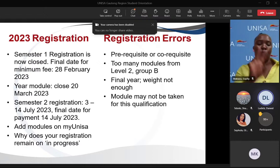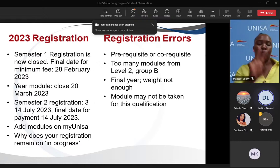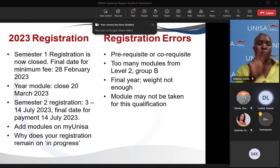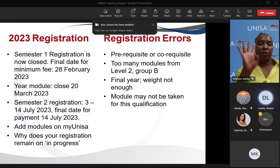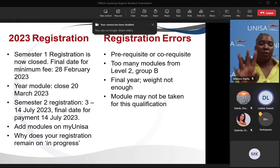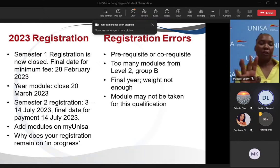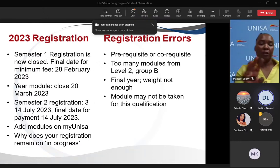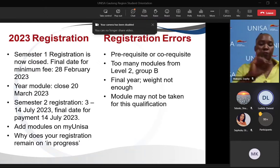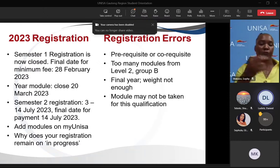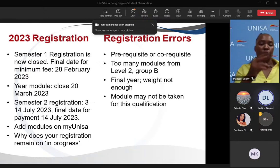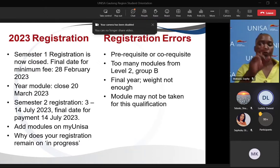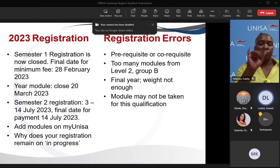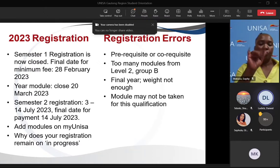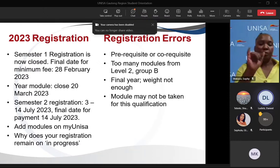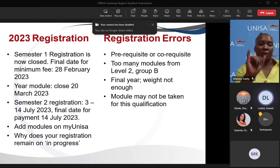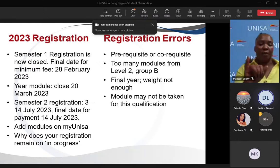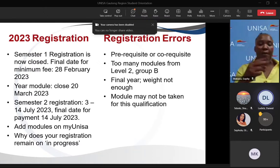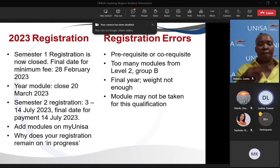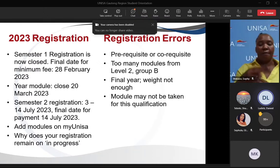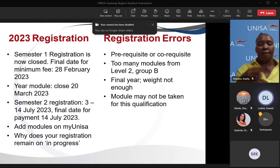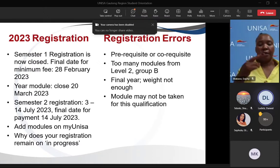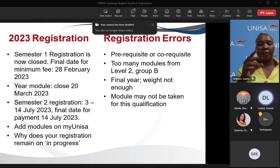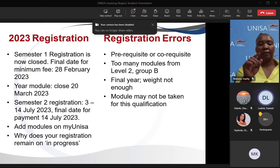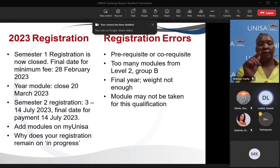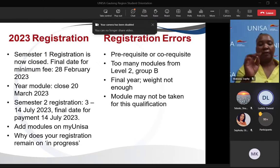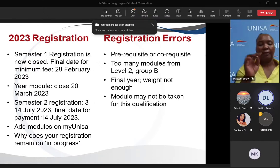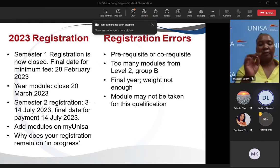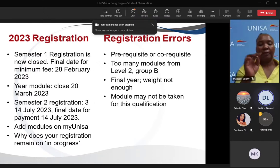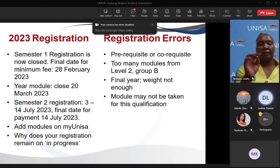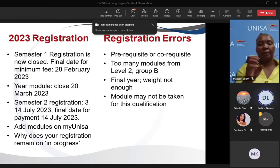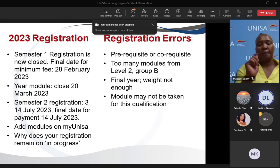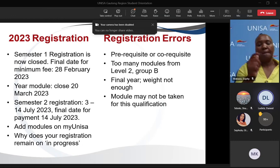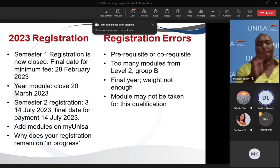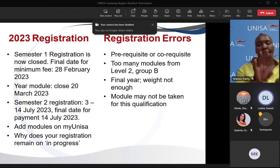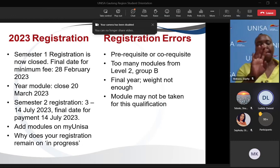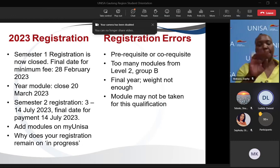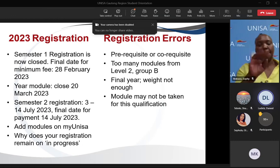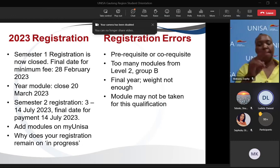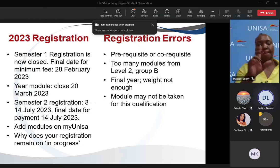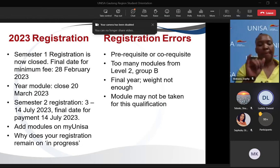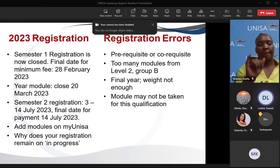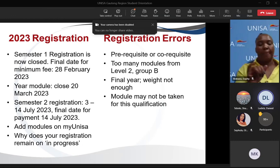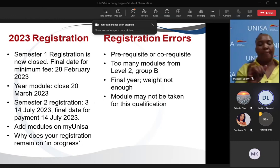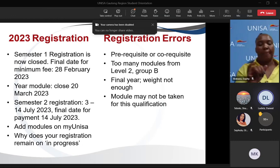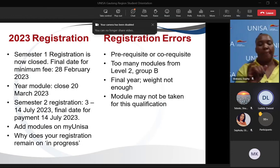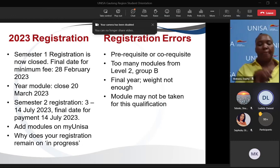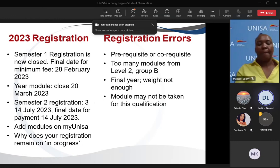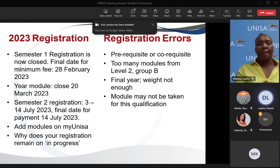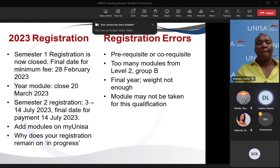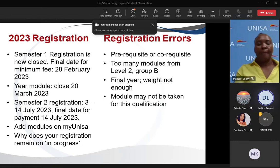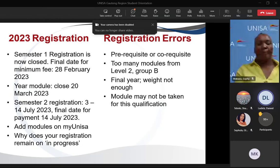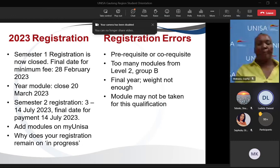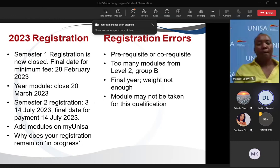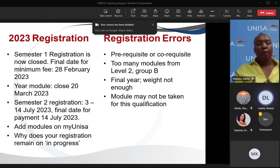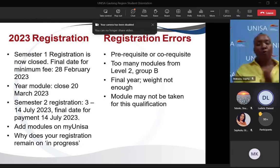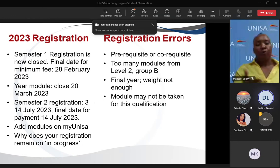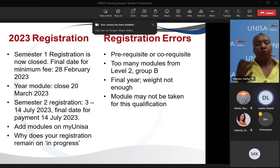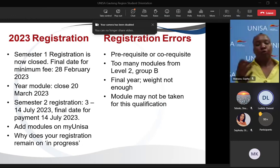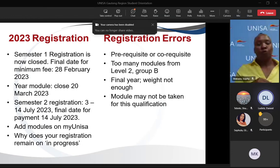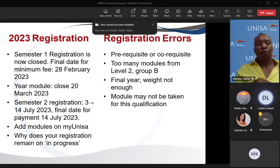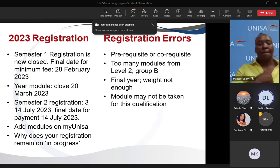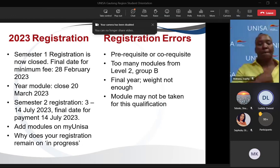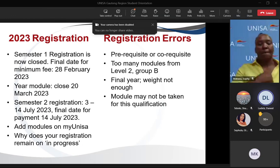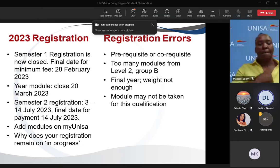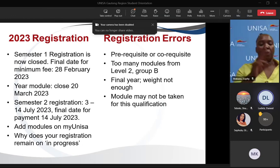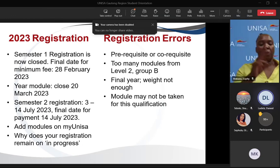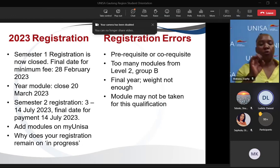time if you did not register for your semester two modules yet during semester two you will go to my myunisa